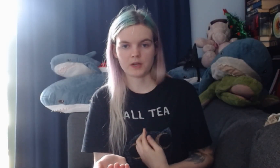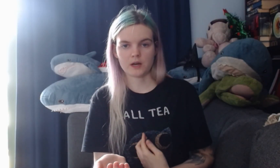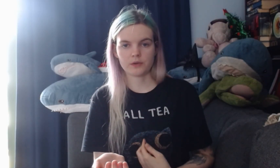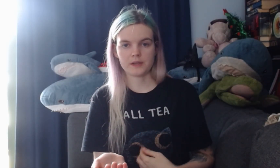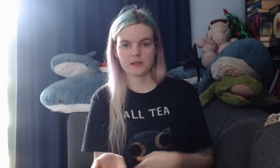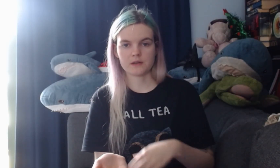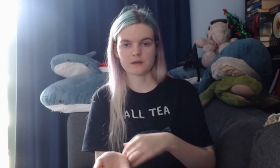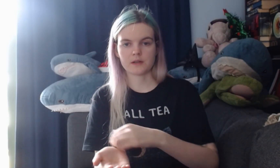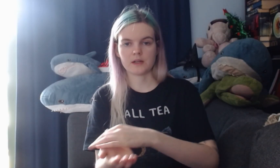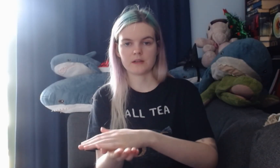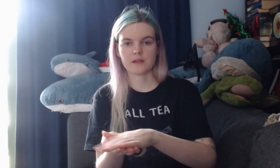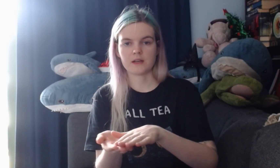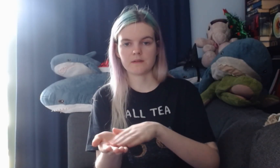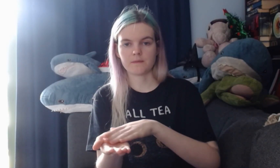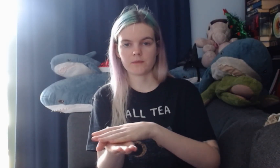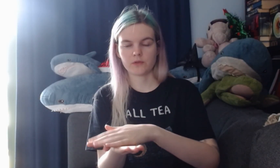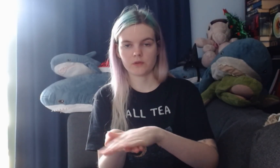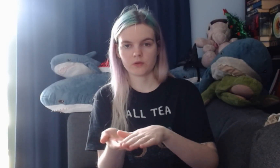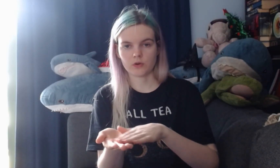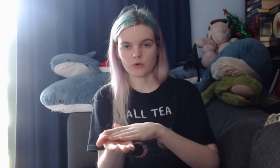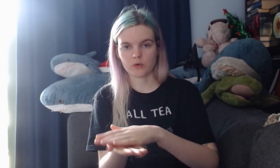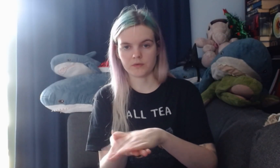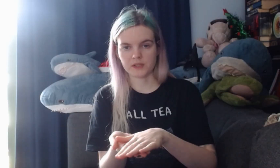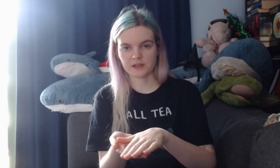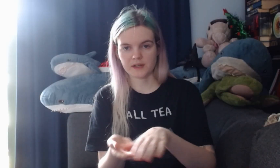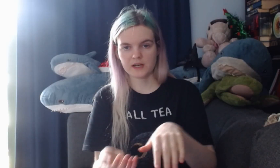down here and then go over the other hand.